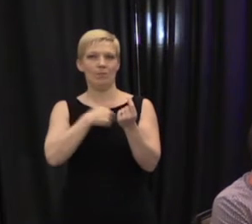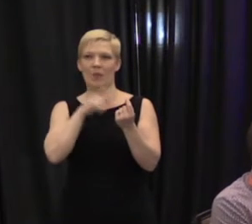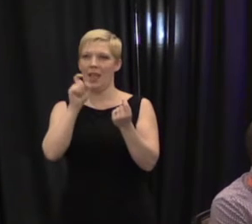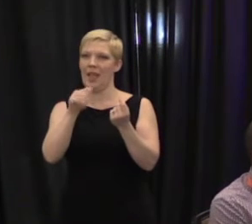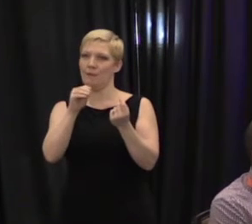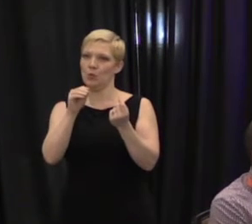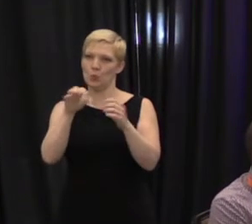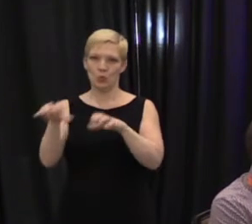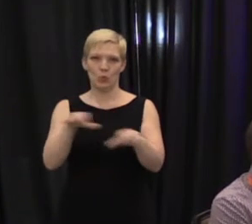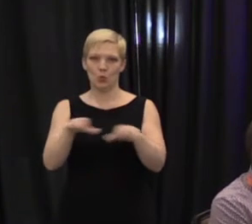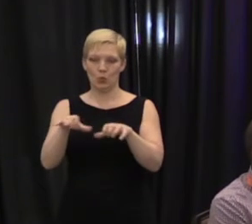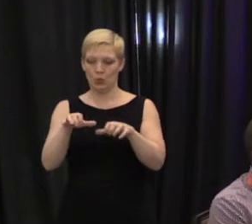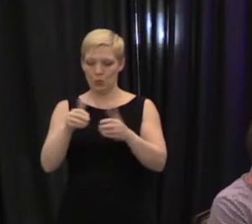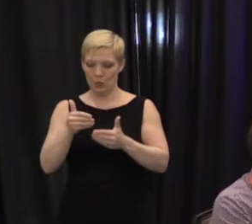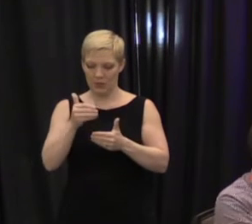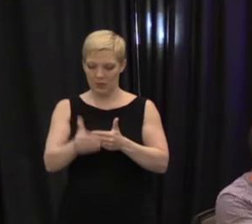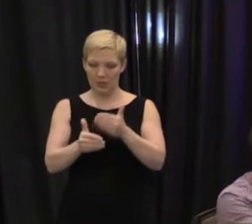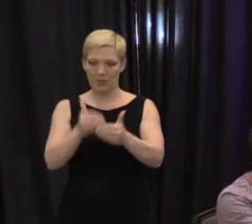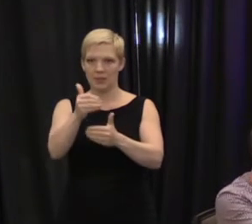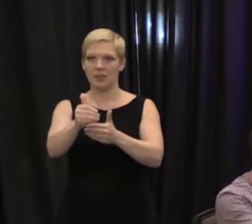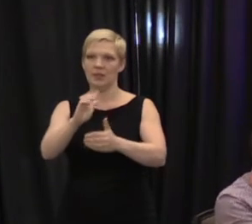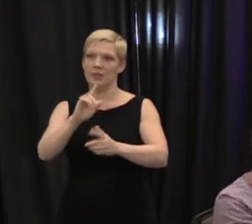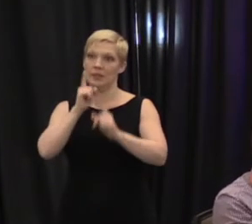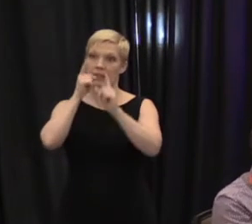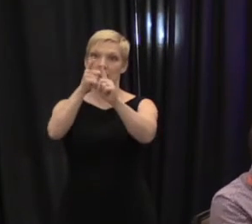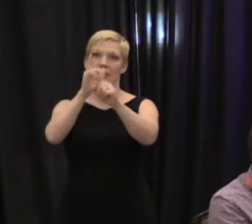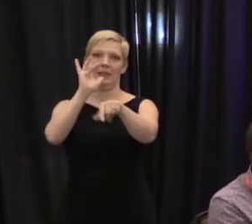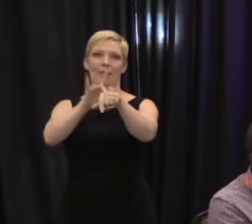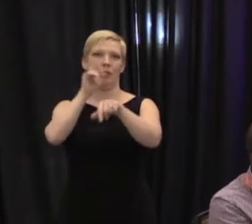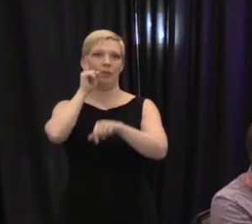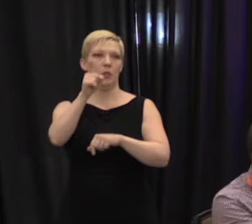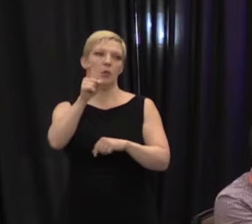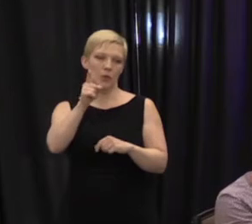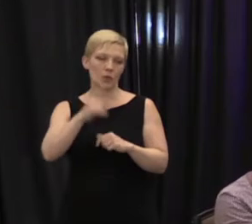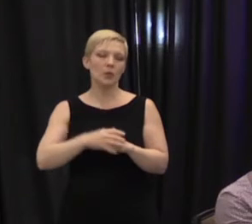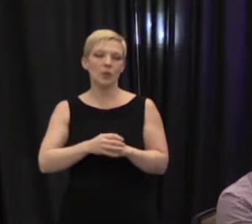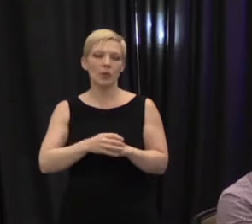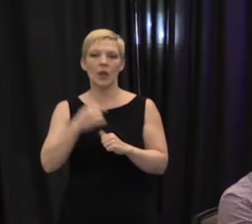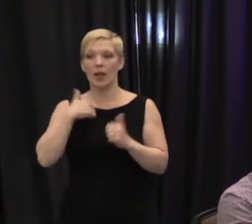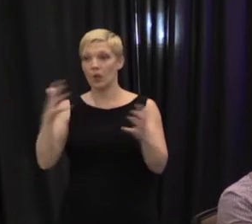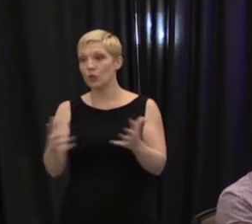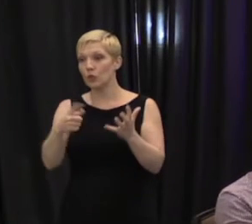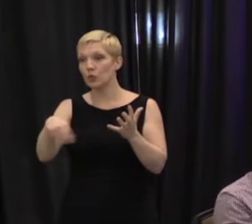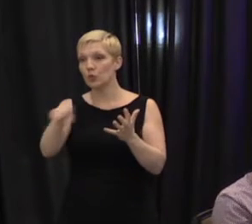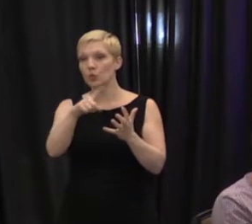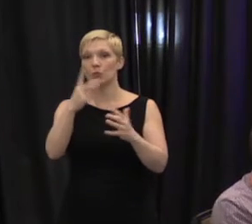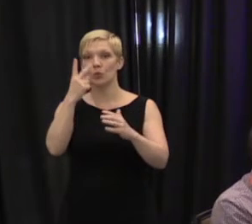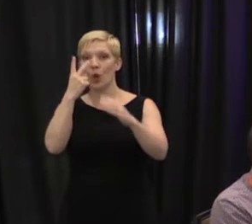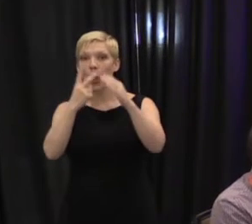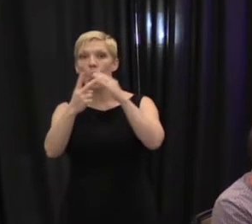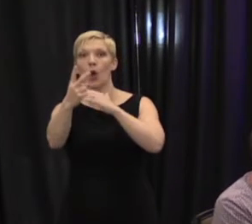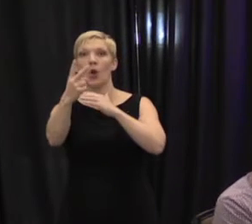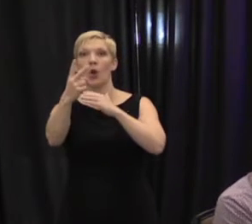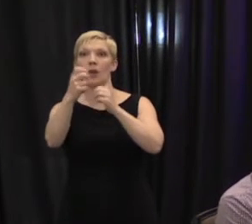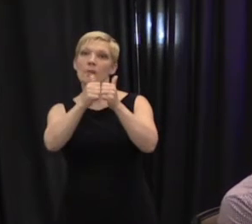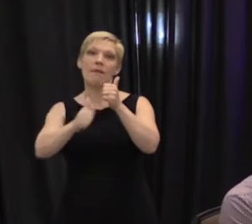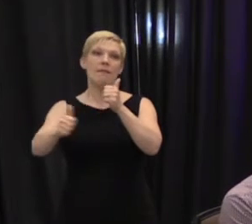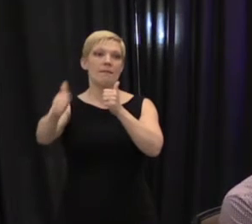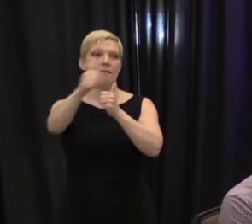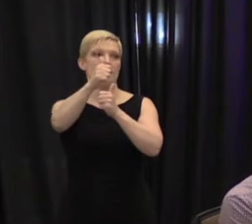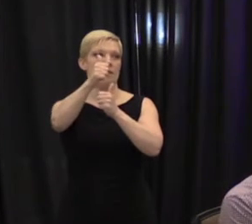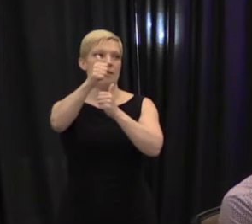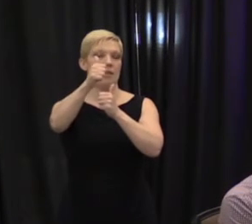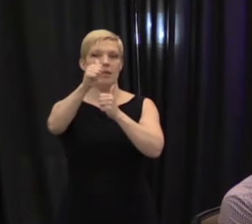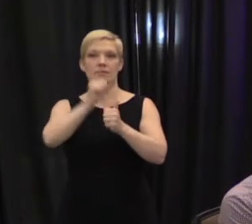to get from here to there. I encourage you all to look beyond your